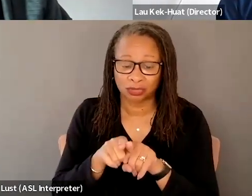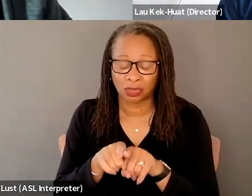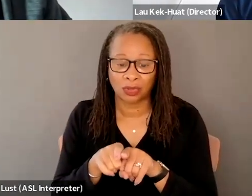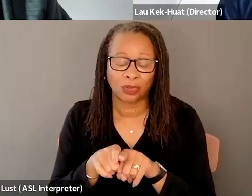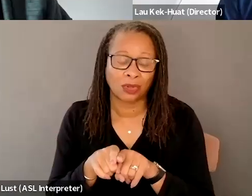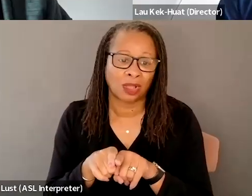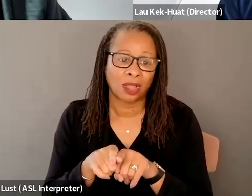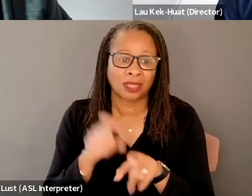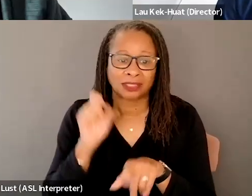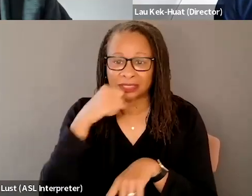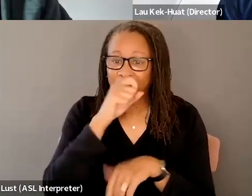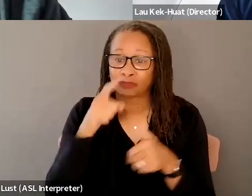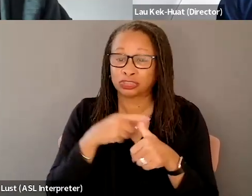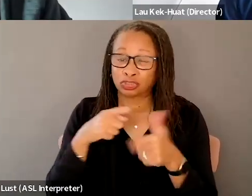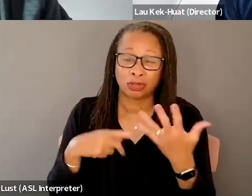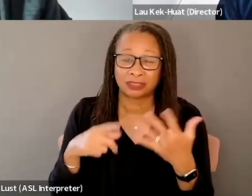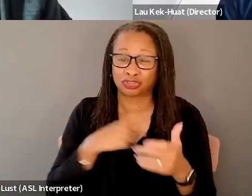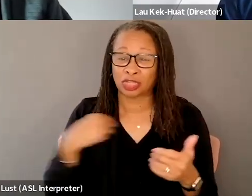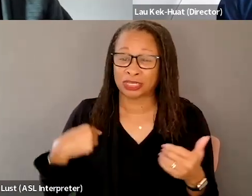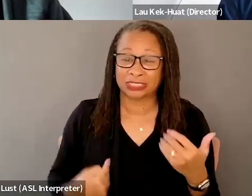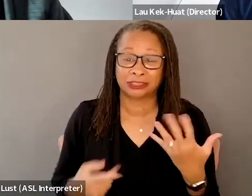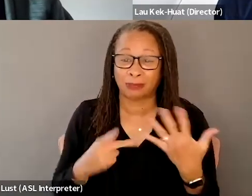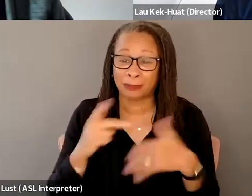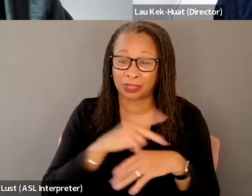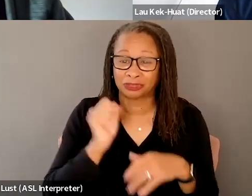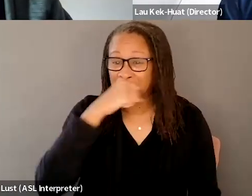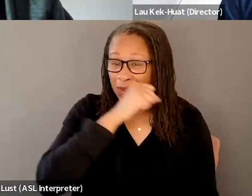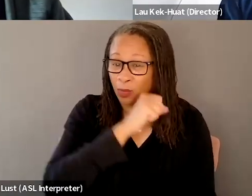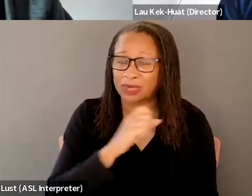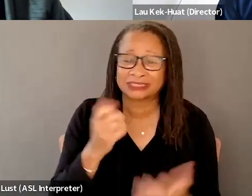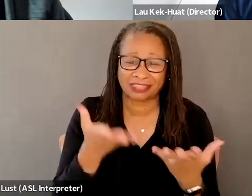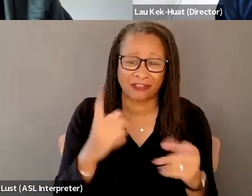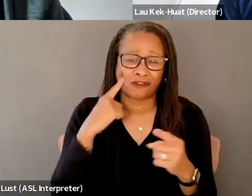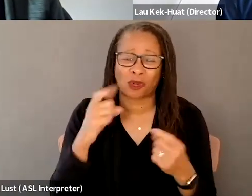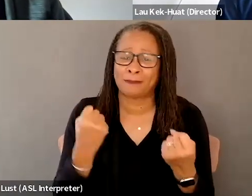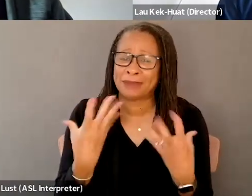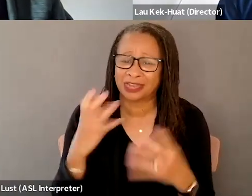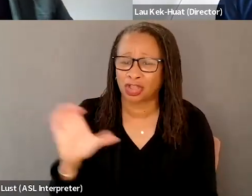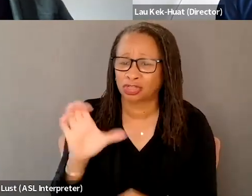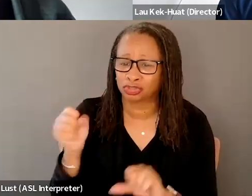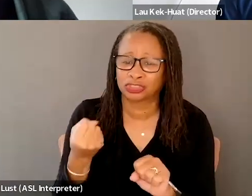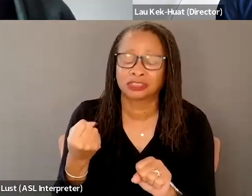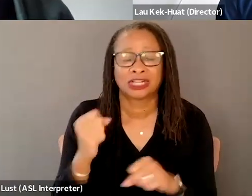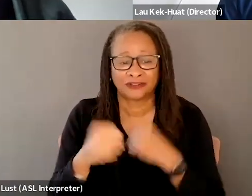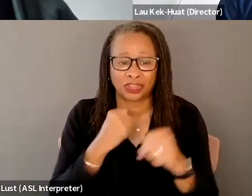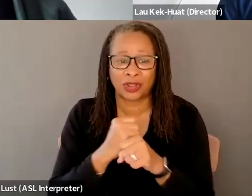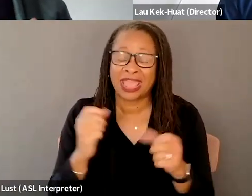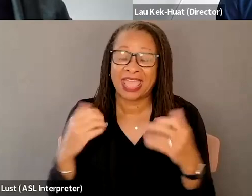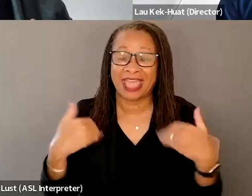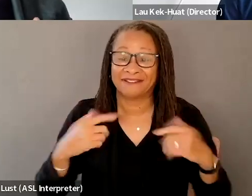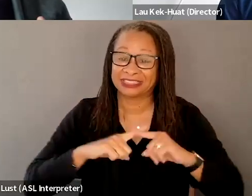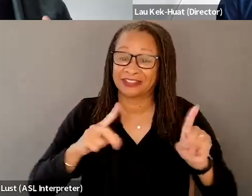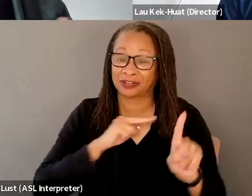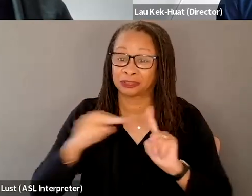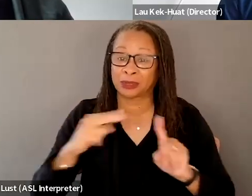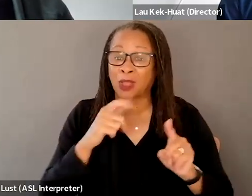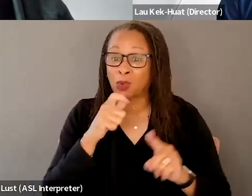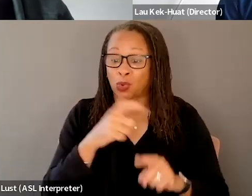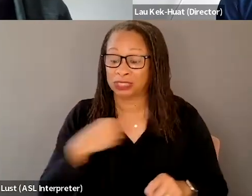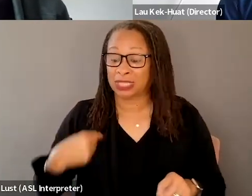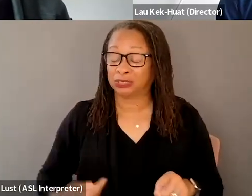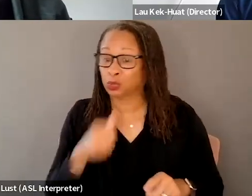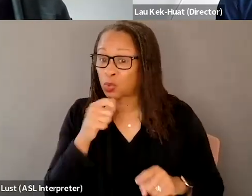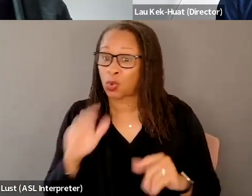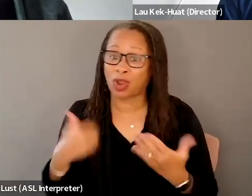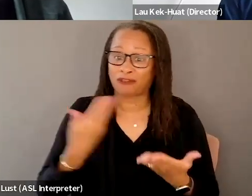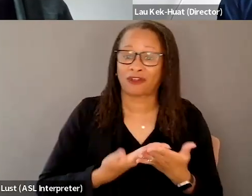population of Taiwan that's been there for many centuries have a slightly different outlook from the Chinese who came over with